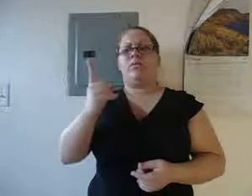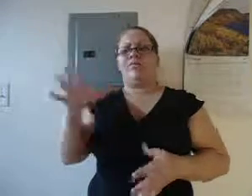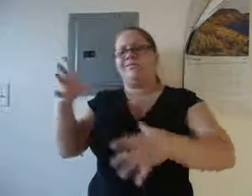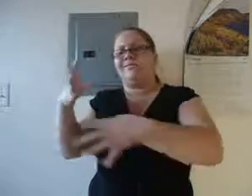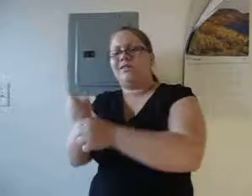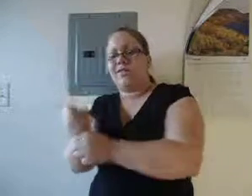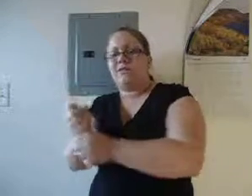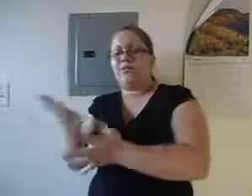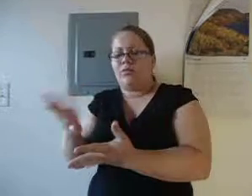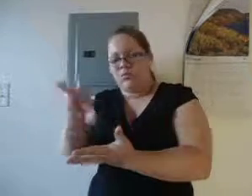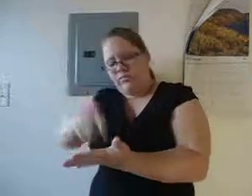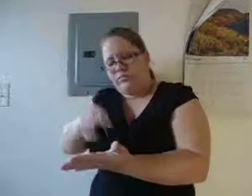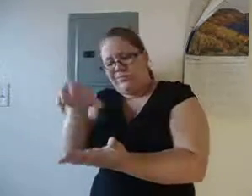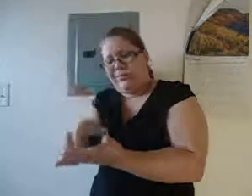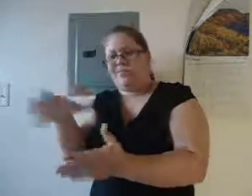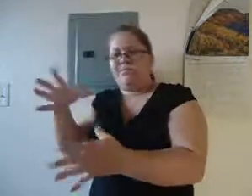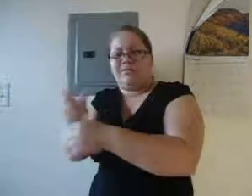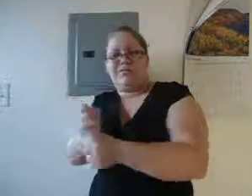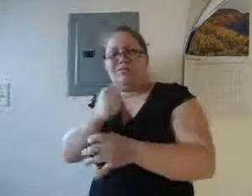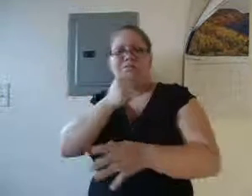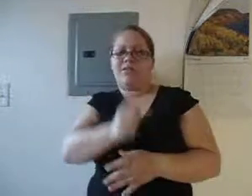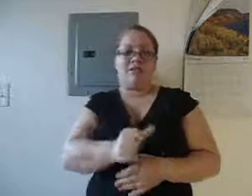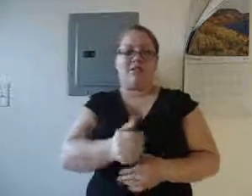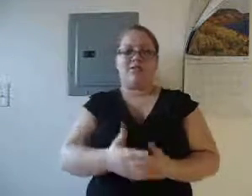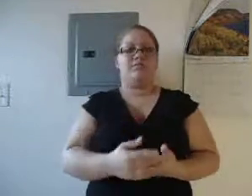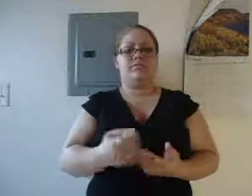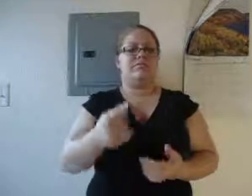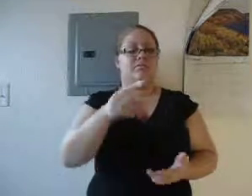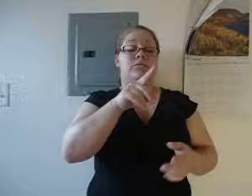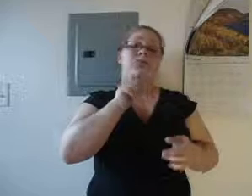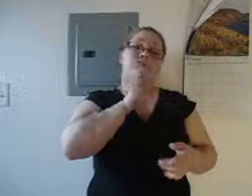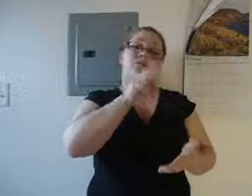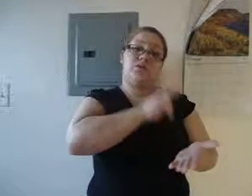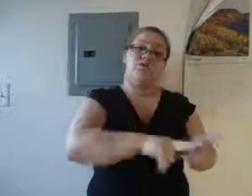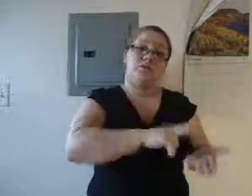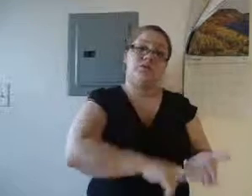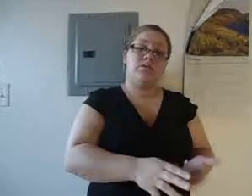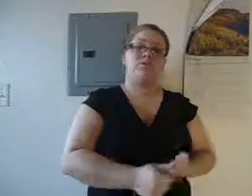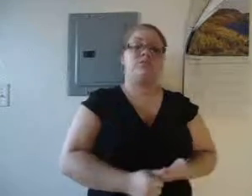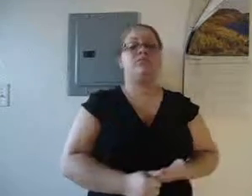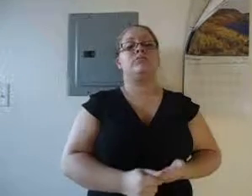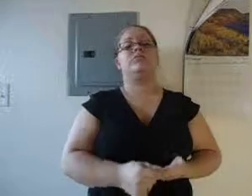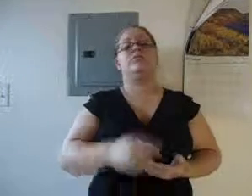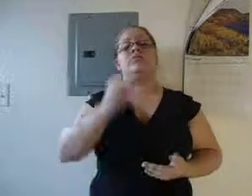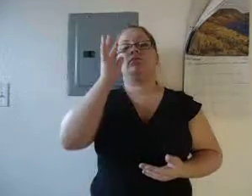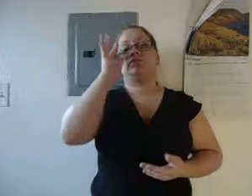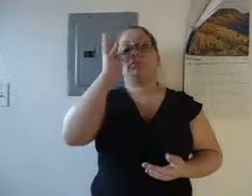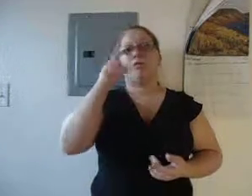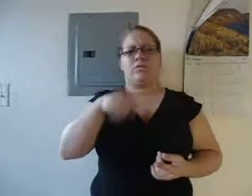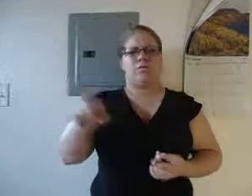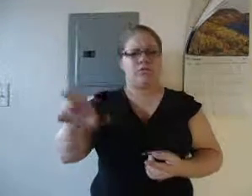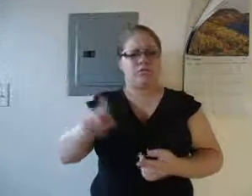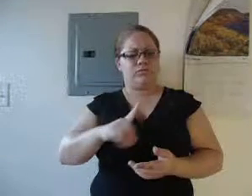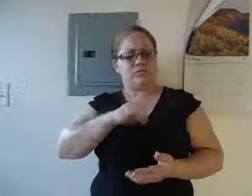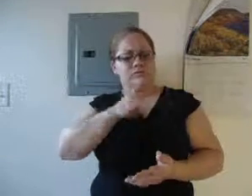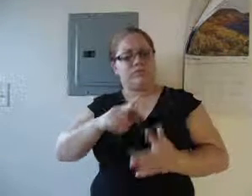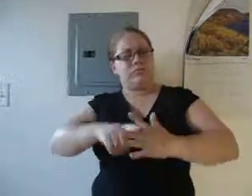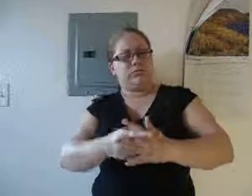learned in class. And then the real key where they start to do some serious research, and even though it's on a very fundamental